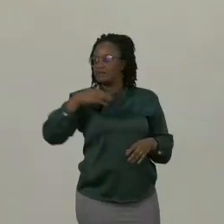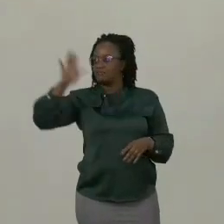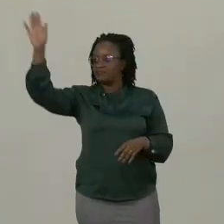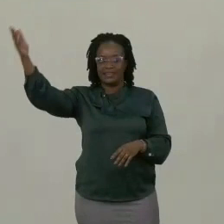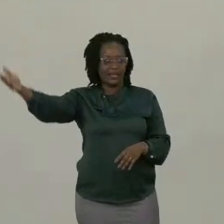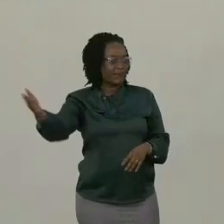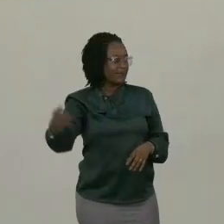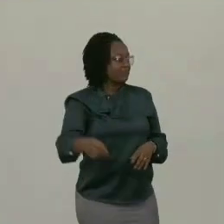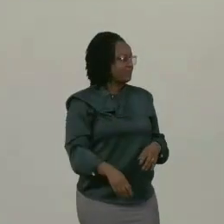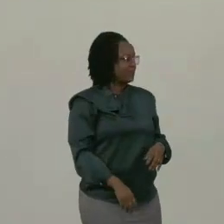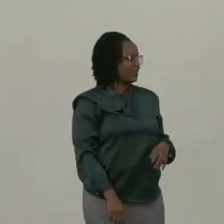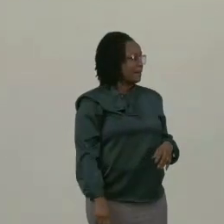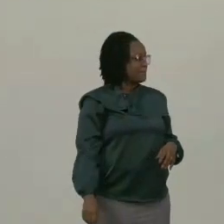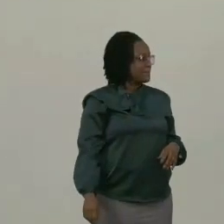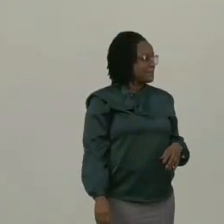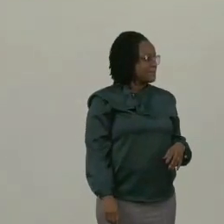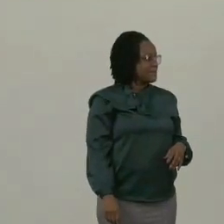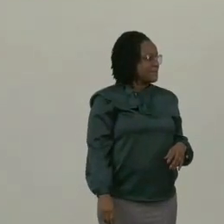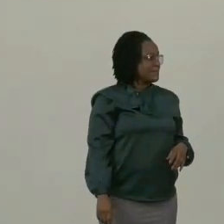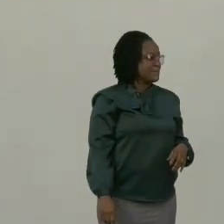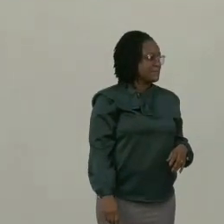Nimemaliza yake kwanza. Kuna moja bado?